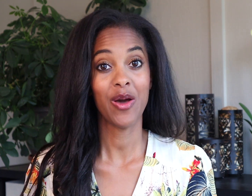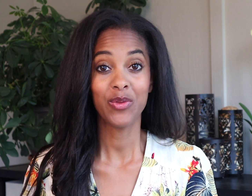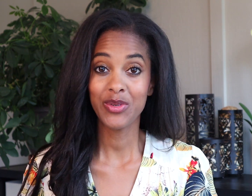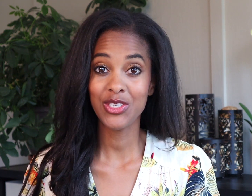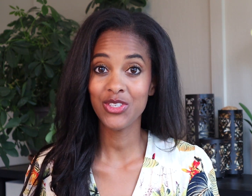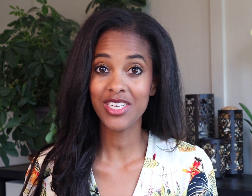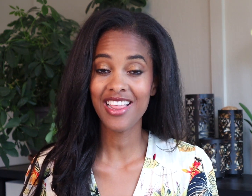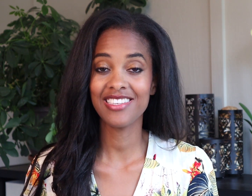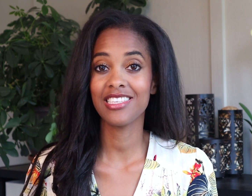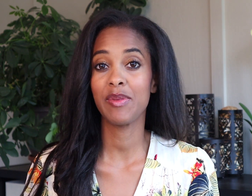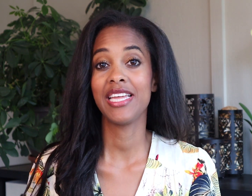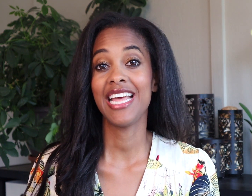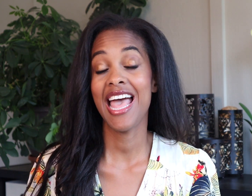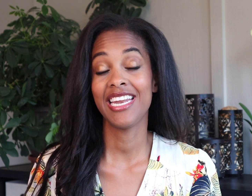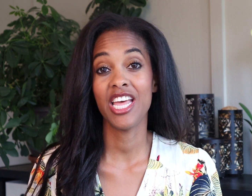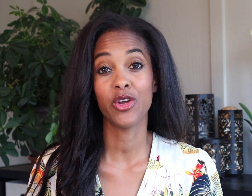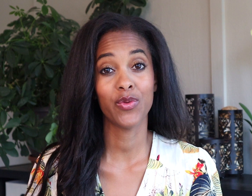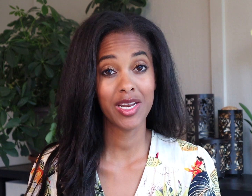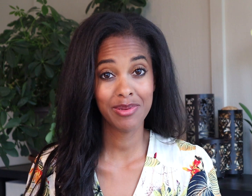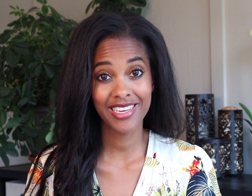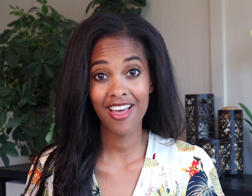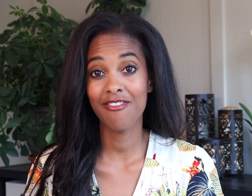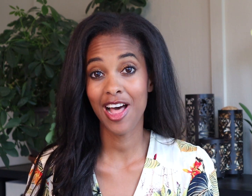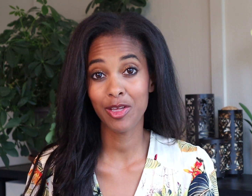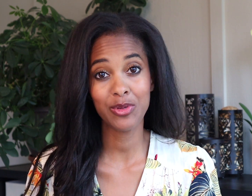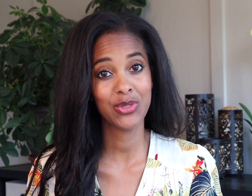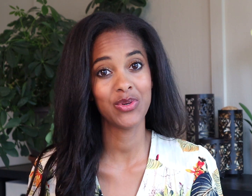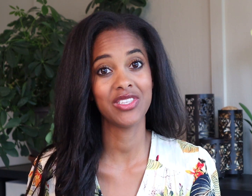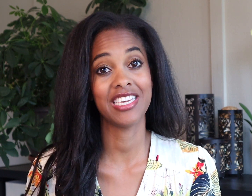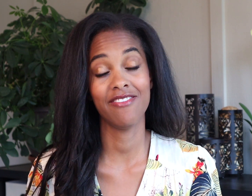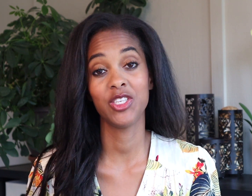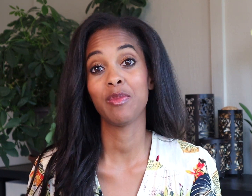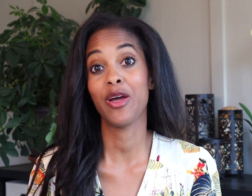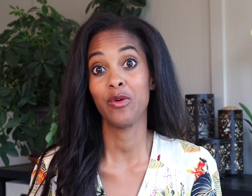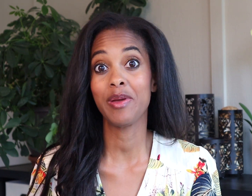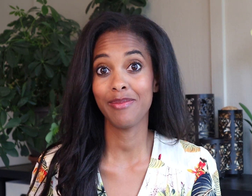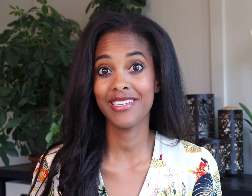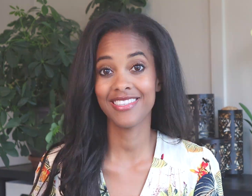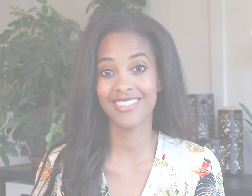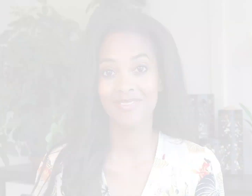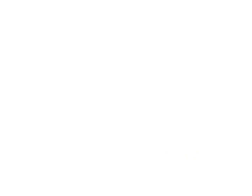own 3 children, this has been an incredibly valuable tool to give to my own babies.